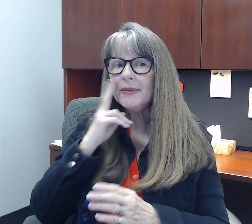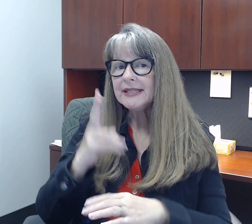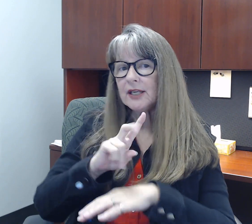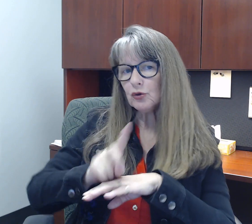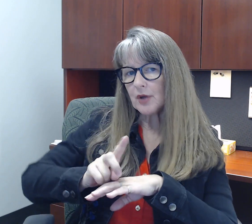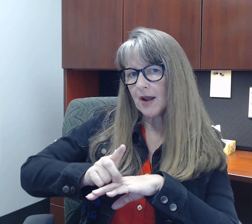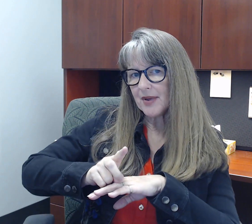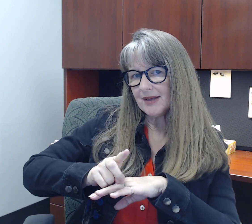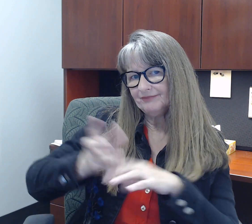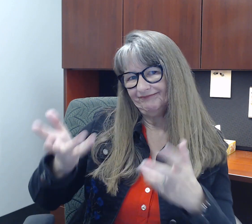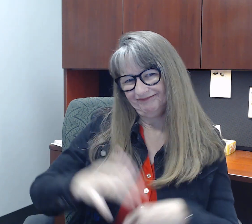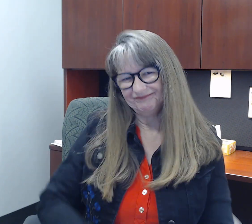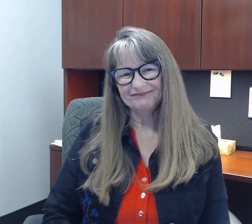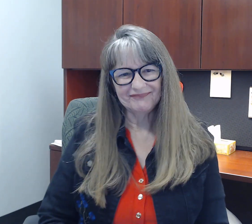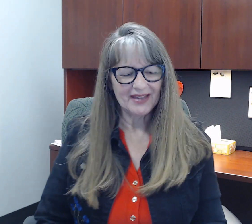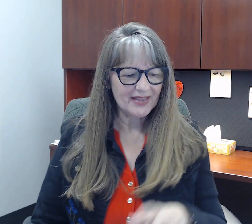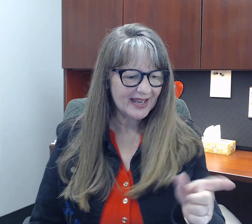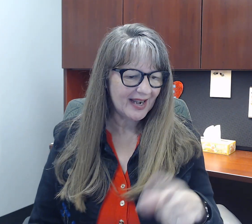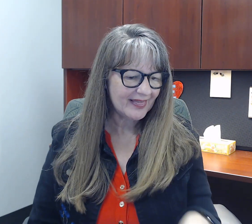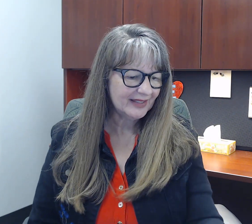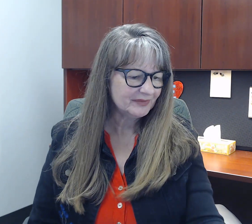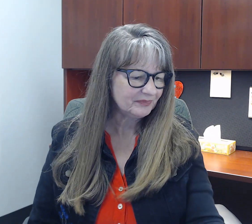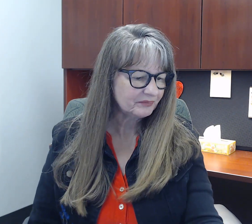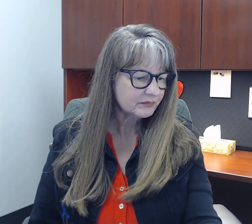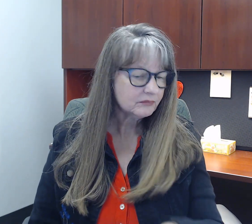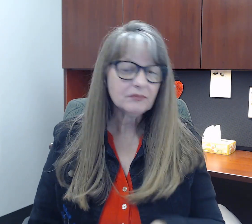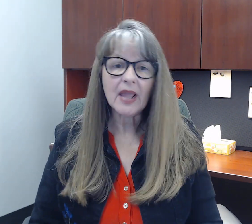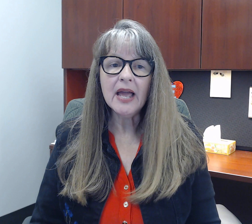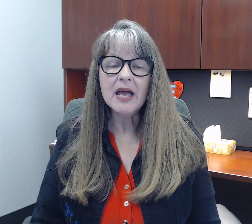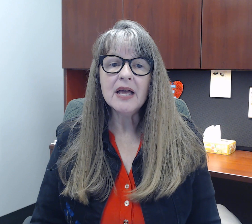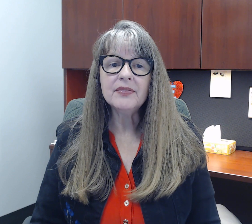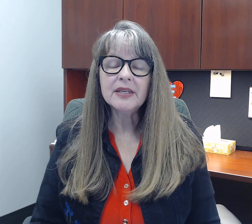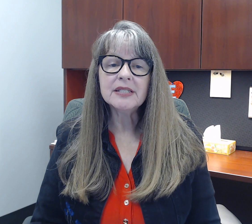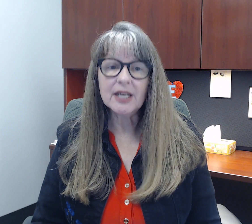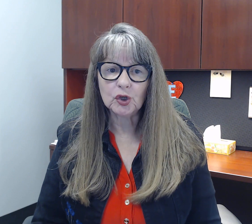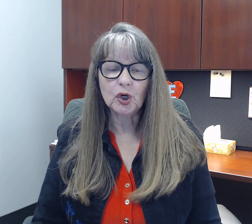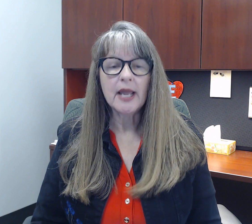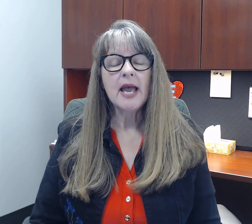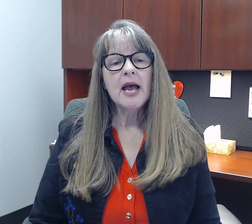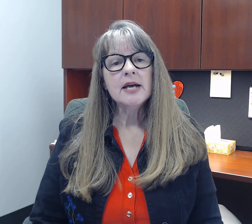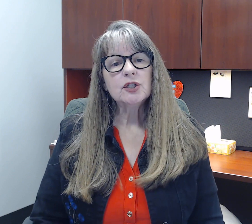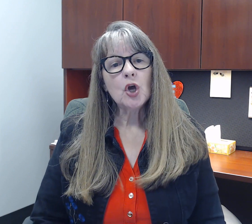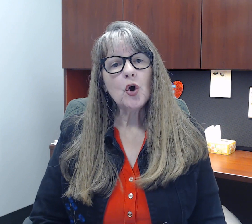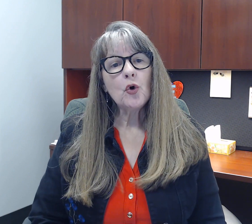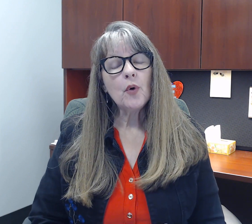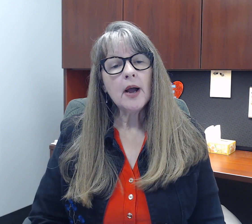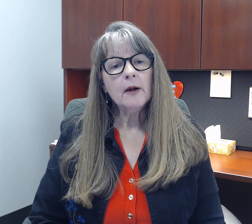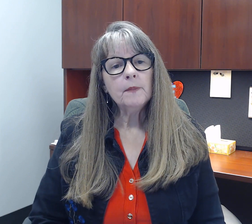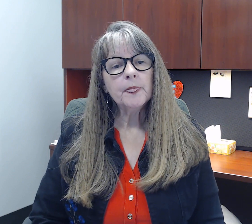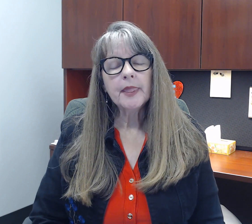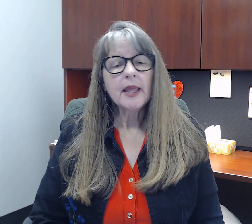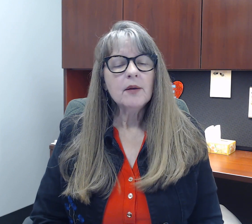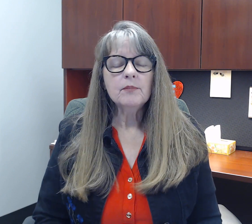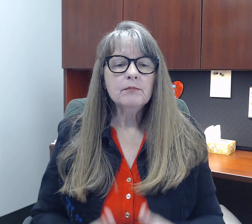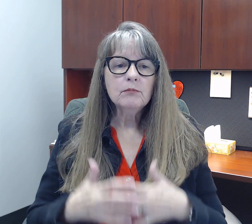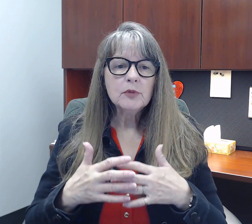see your diamond. That kind of thing. And then dinner. So